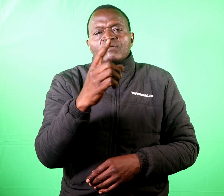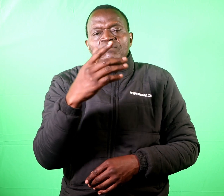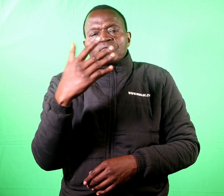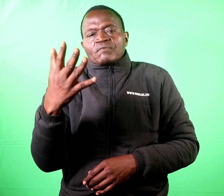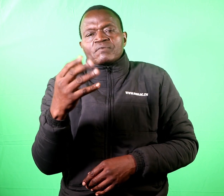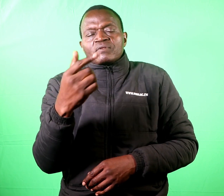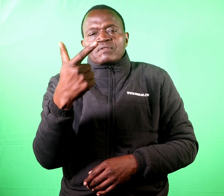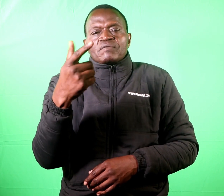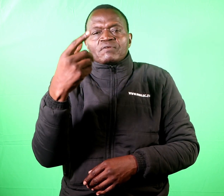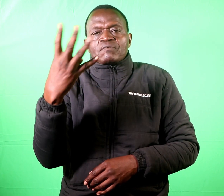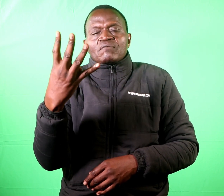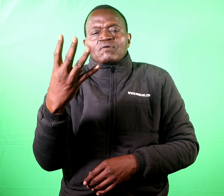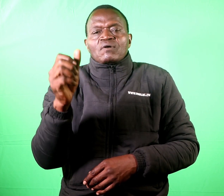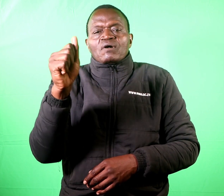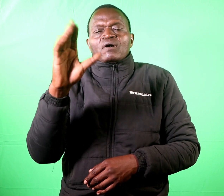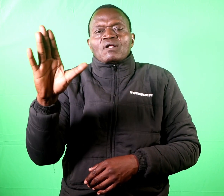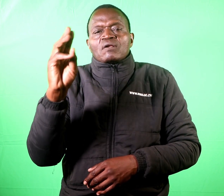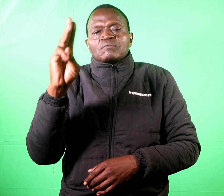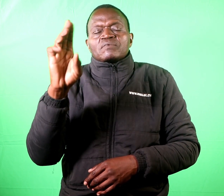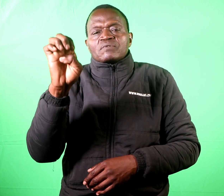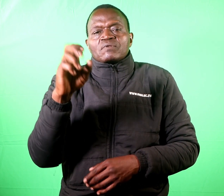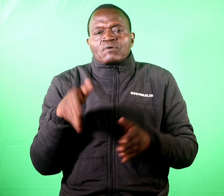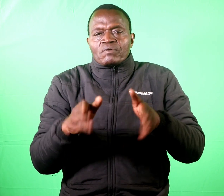1574 Alps Road, Heathcliff, Harare.